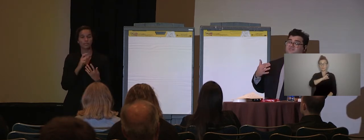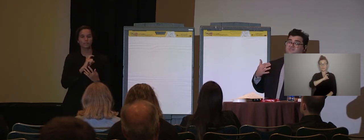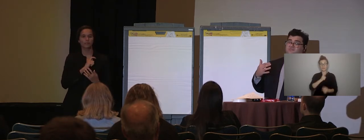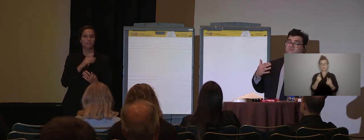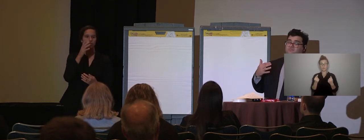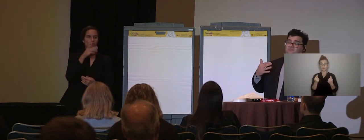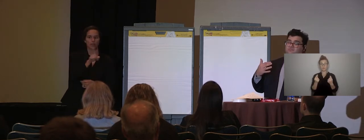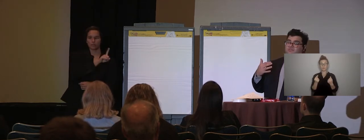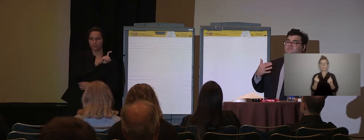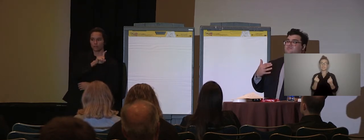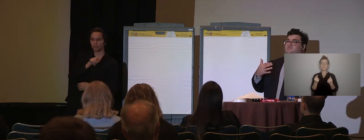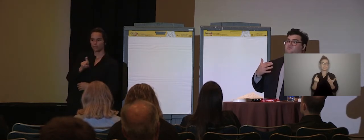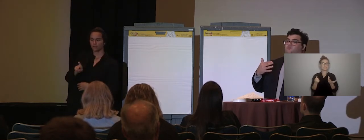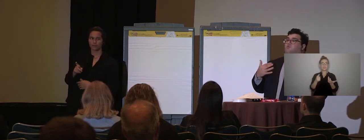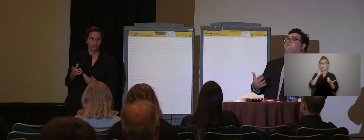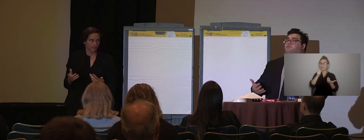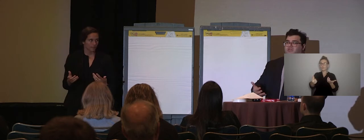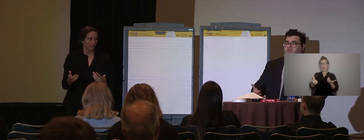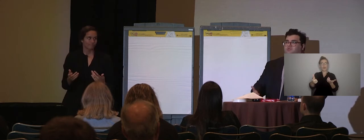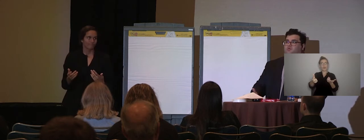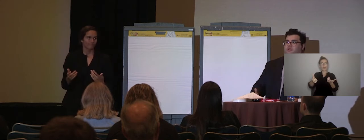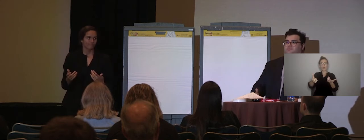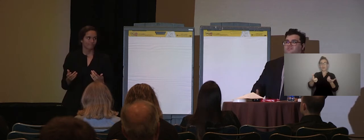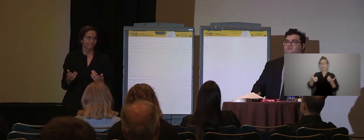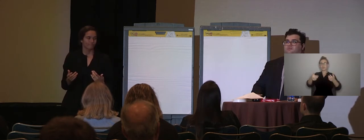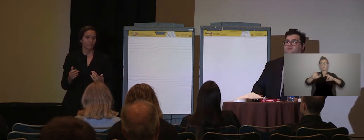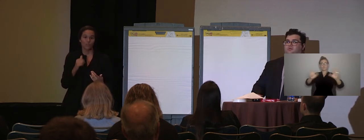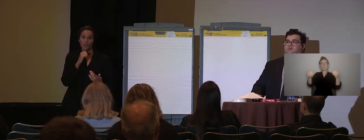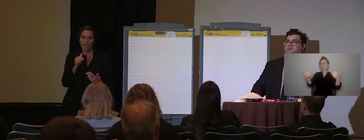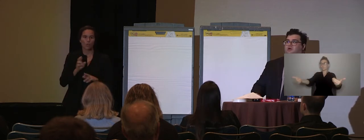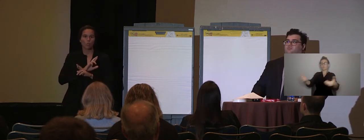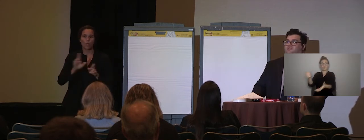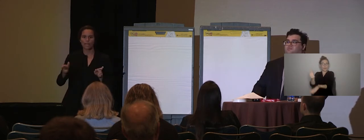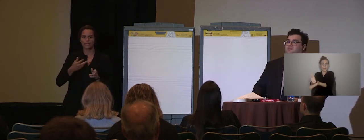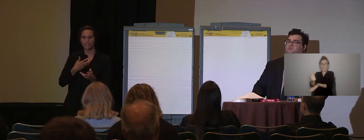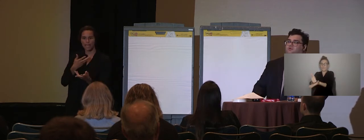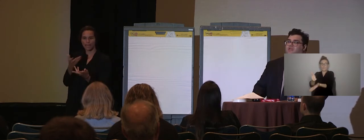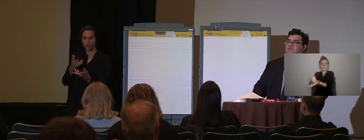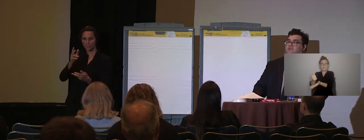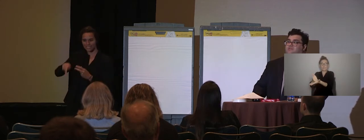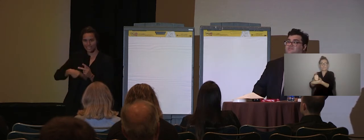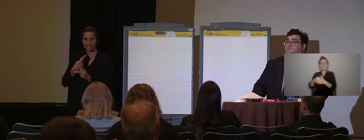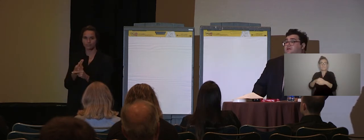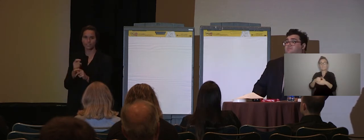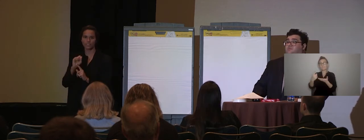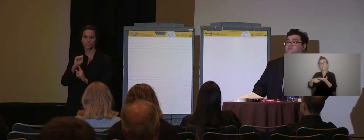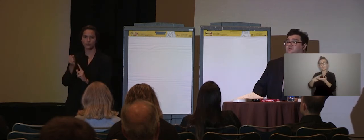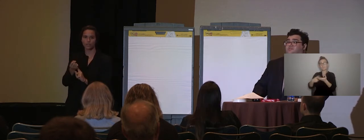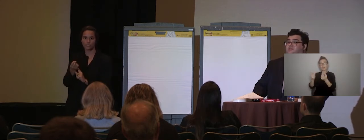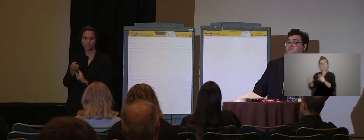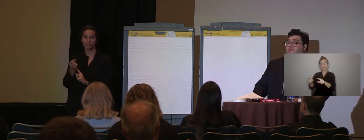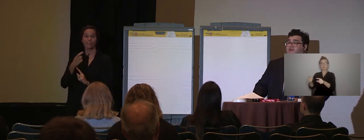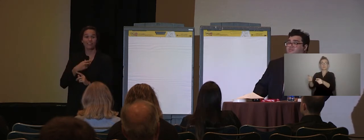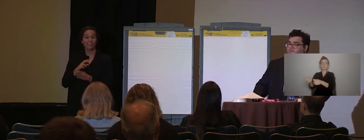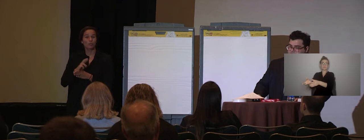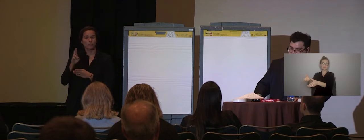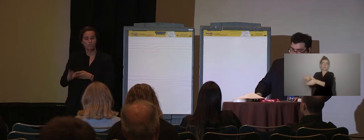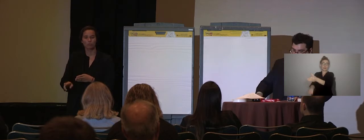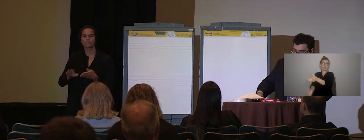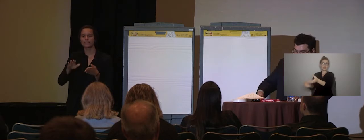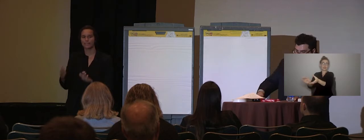police is woefully inequipped to help these people, and sometimes it results in a